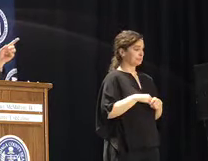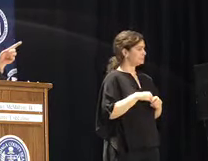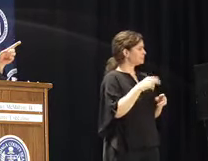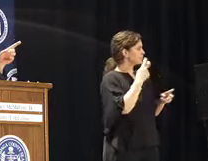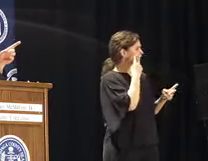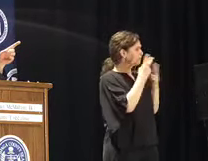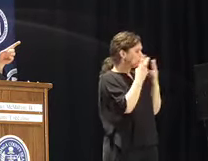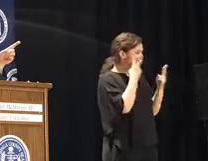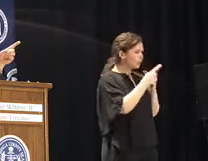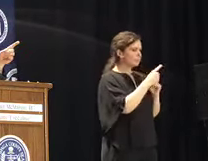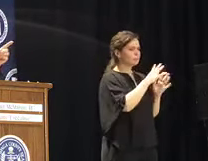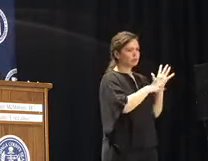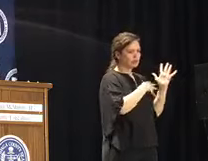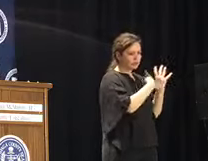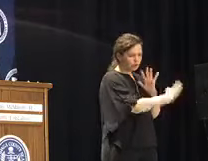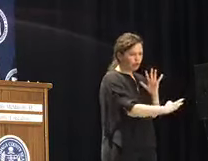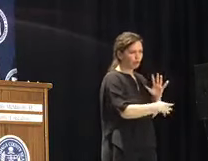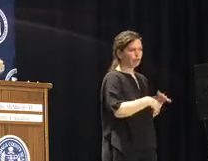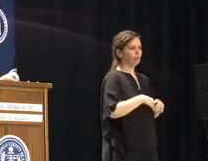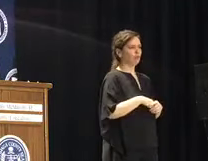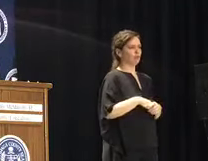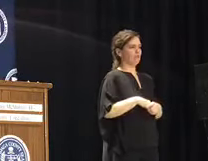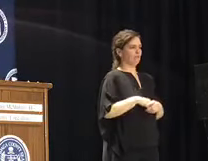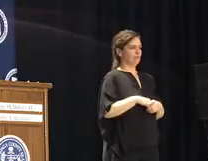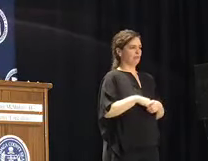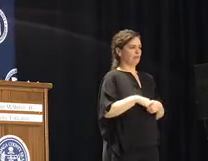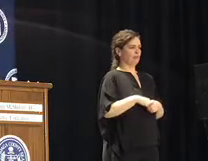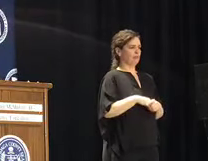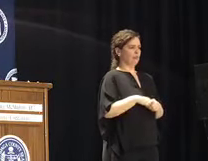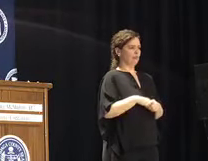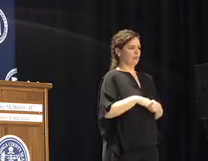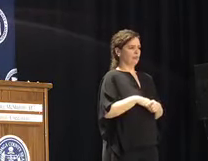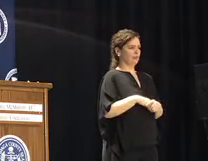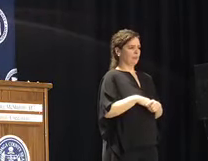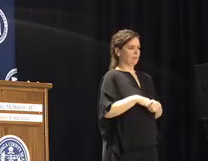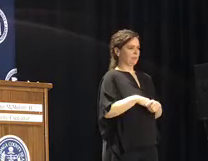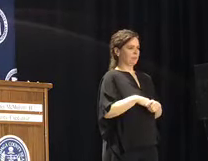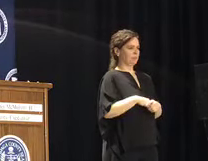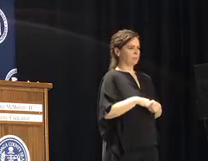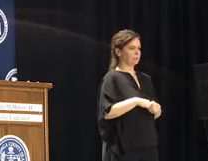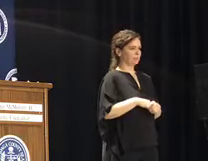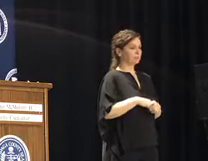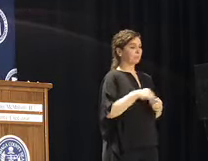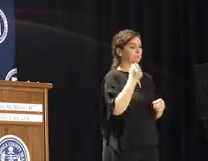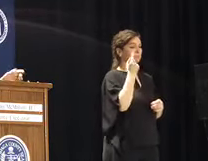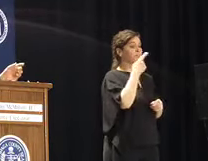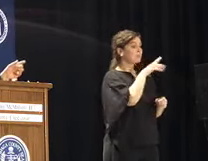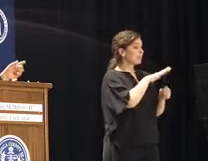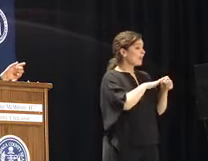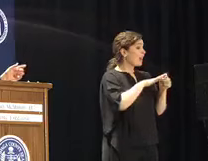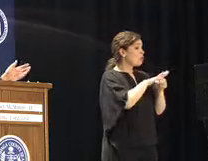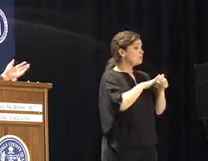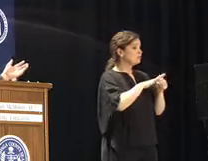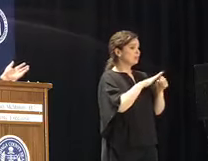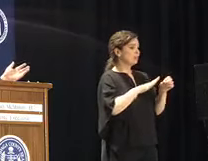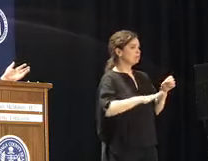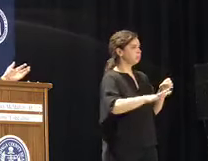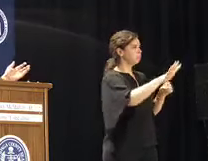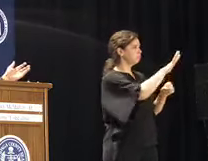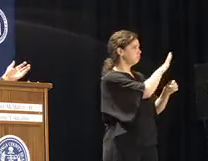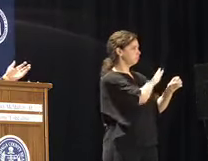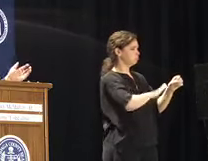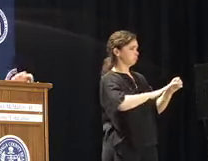all of the areas across the state that have come to Onondaga County for testing. That is not just